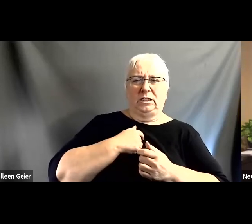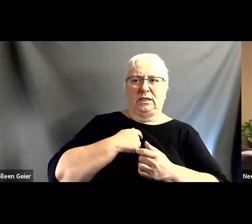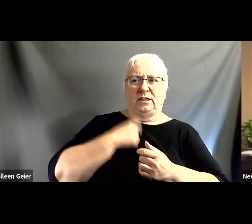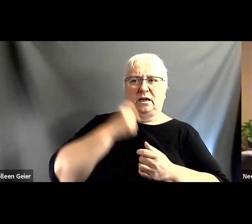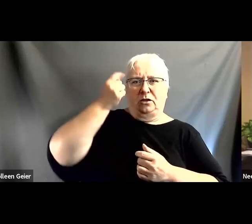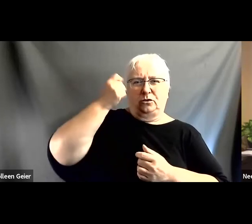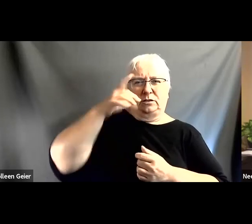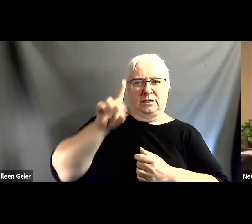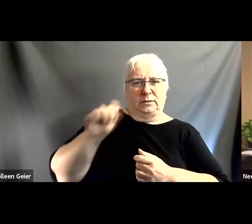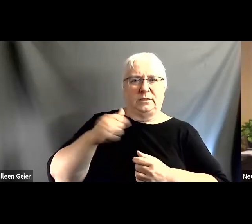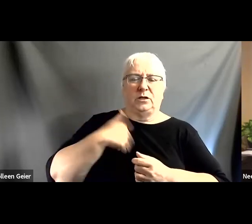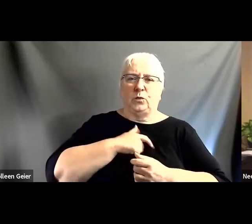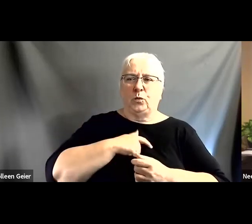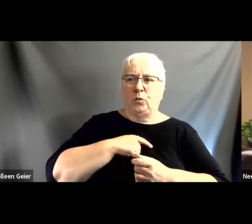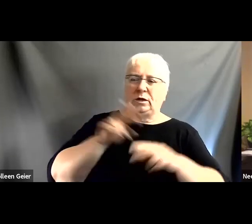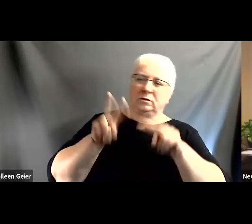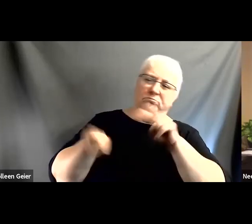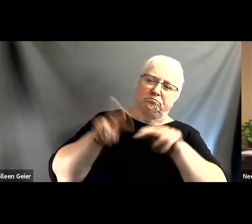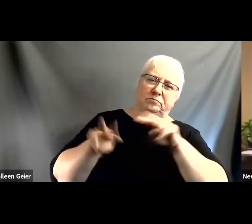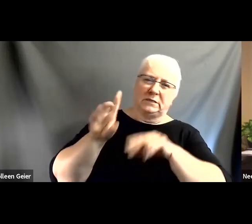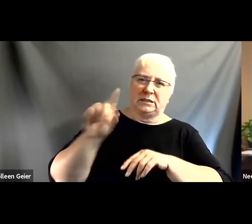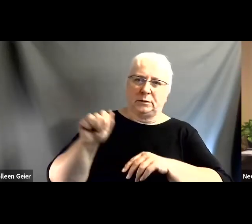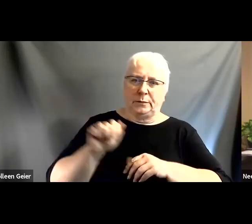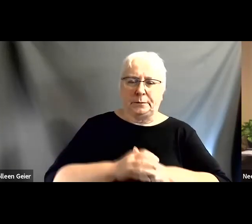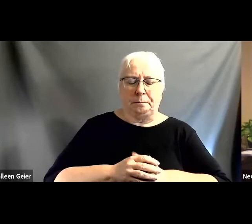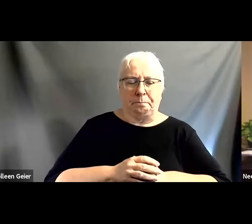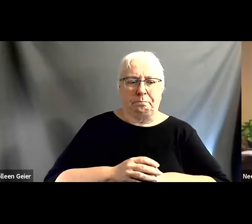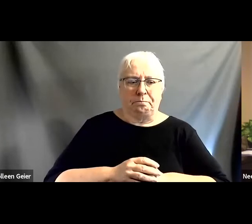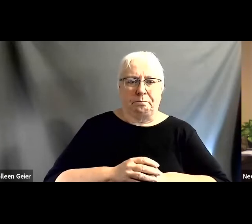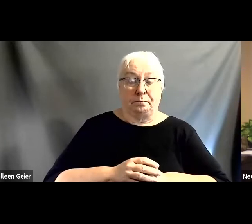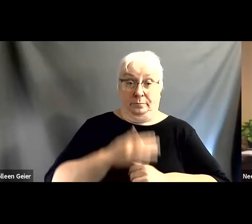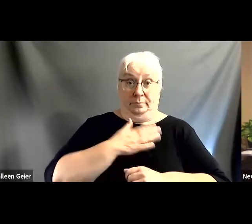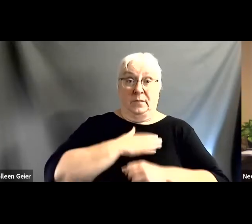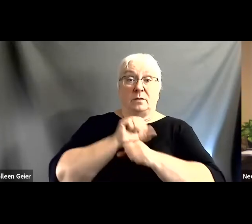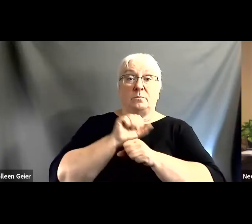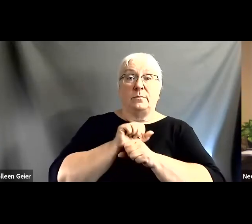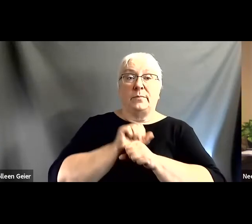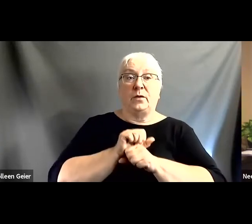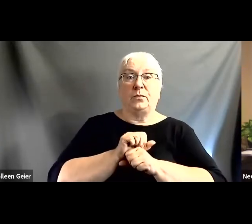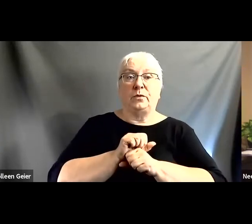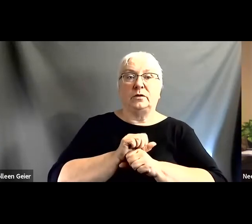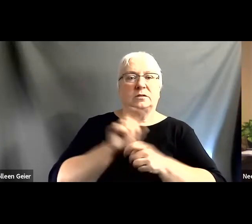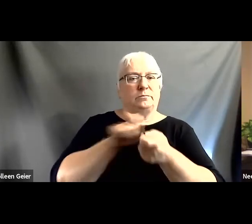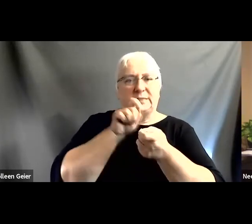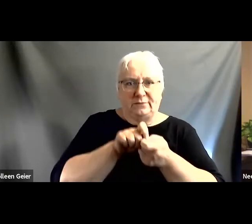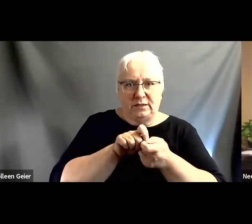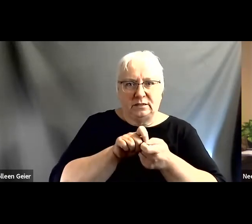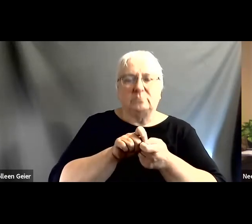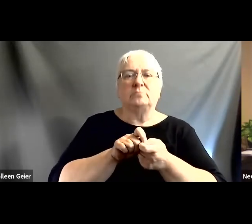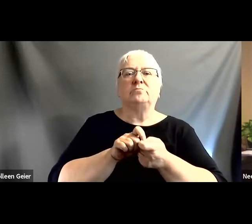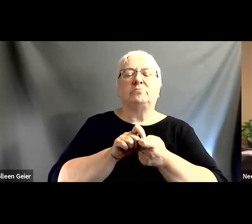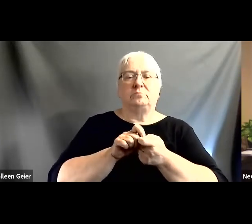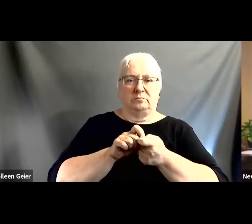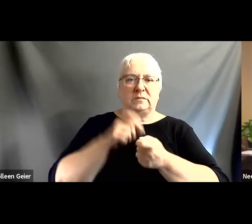we kind of look at some of these things. My work is very specifically with the visually